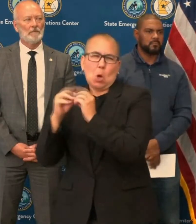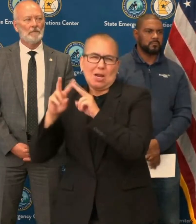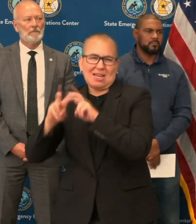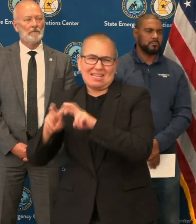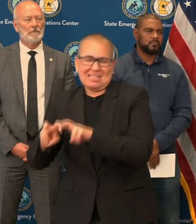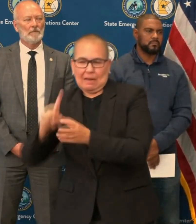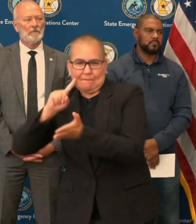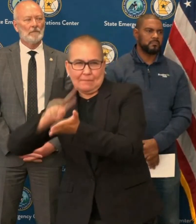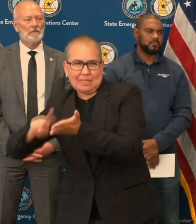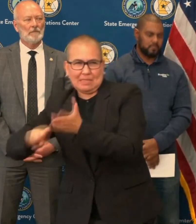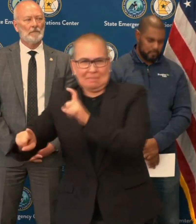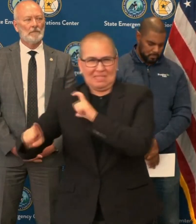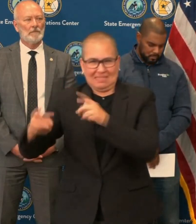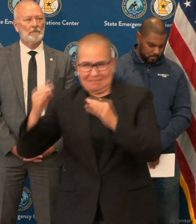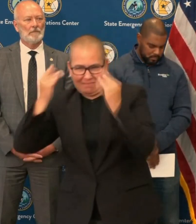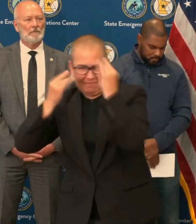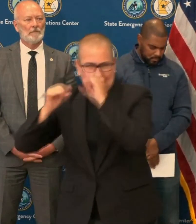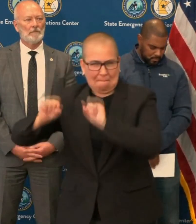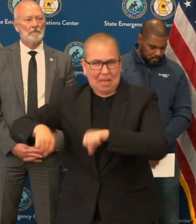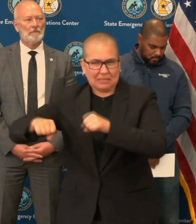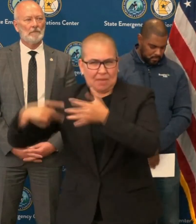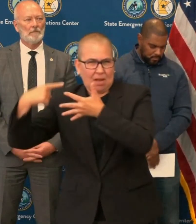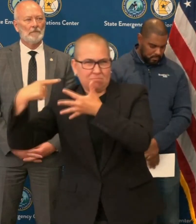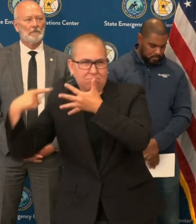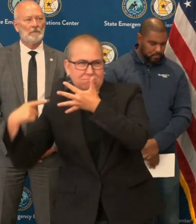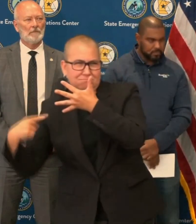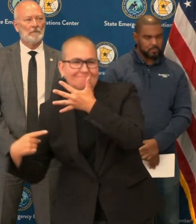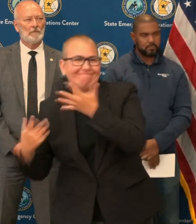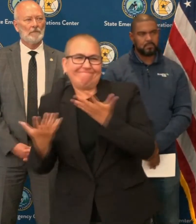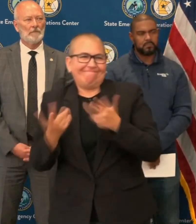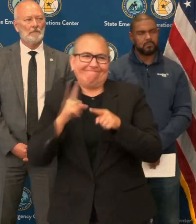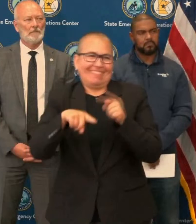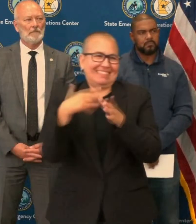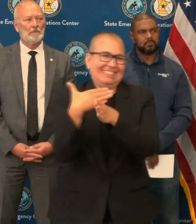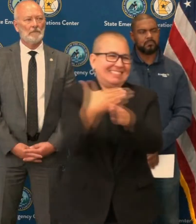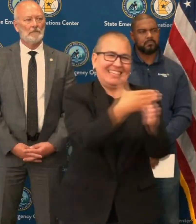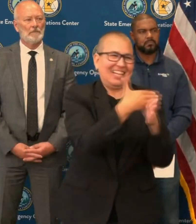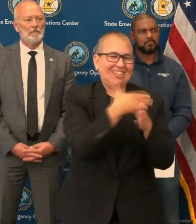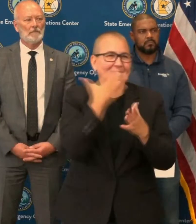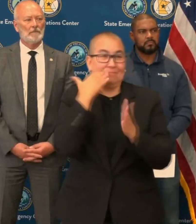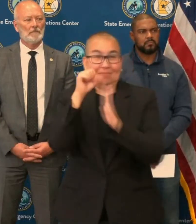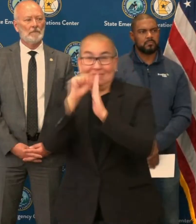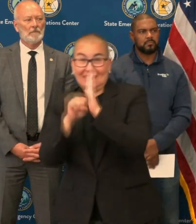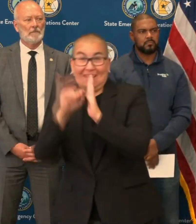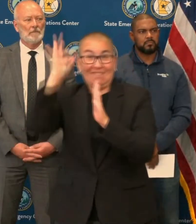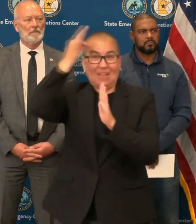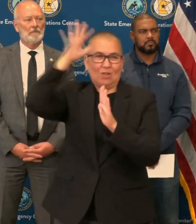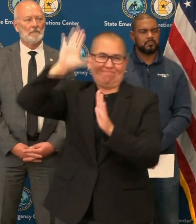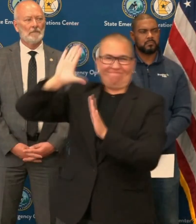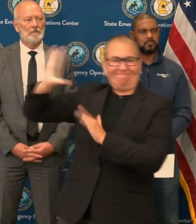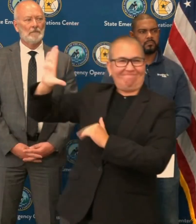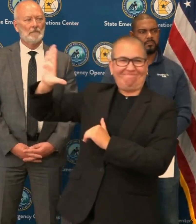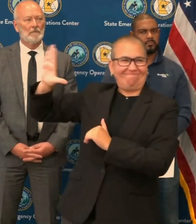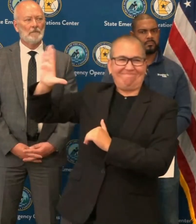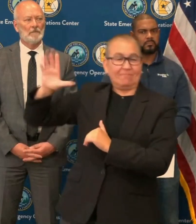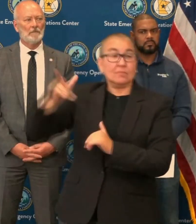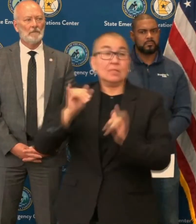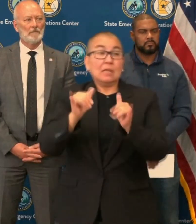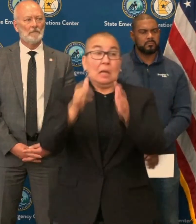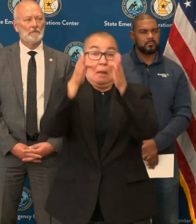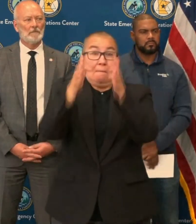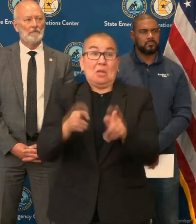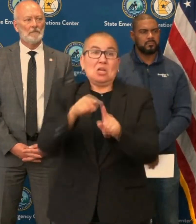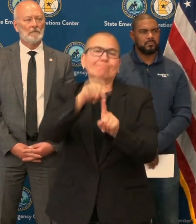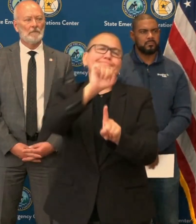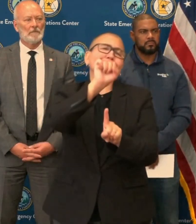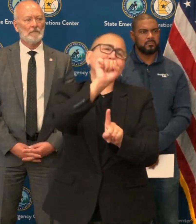Police Department, and all of the state, the local, and federal partners that are working on that. Certainly, an individual will have some familiarity if that's the